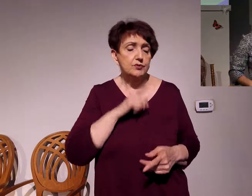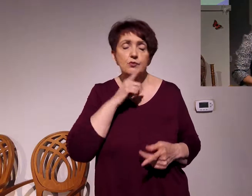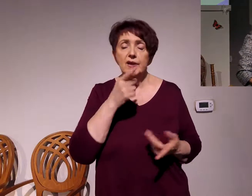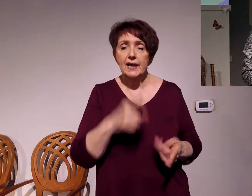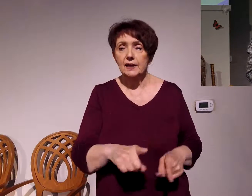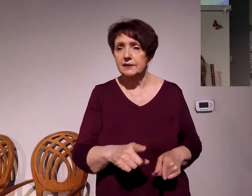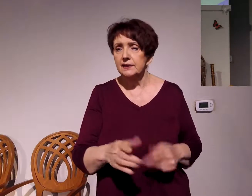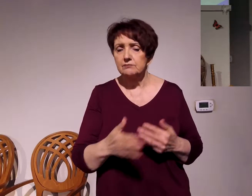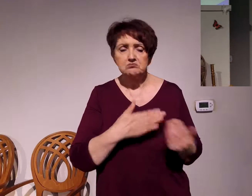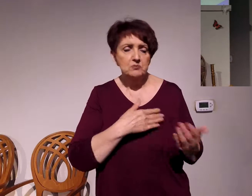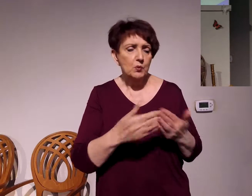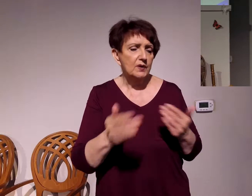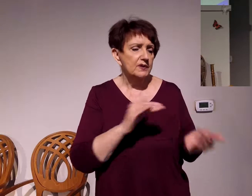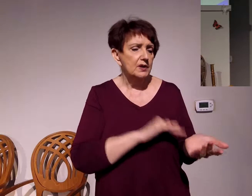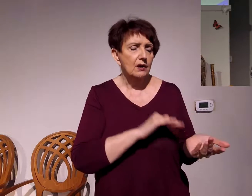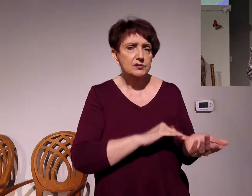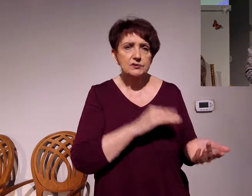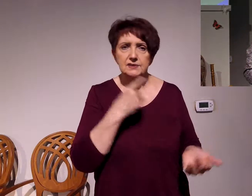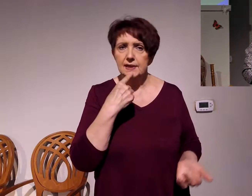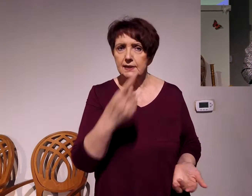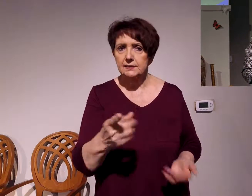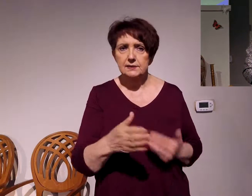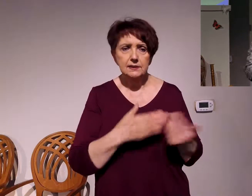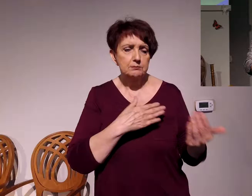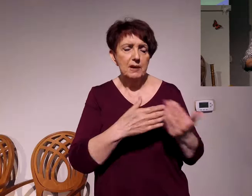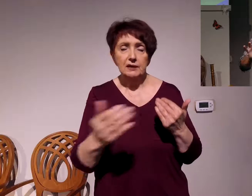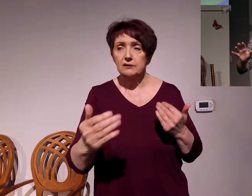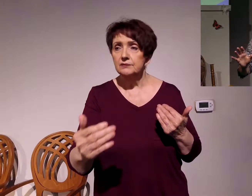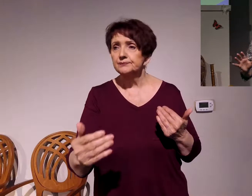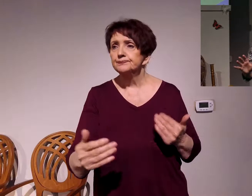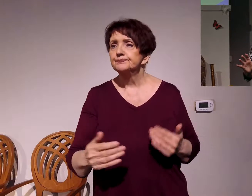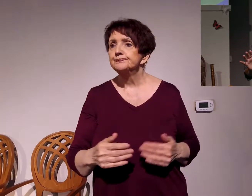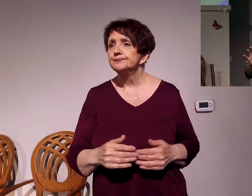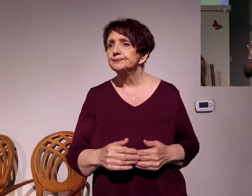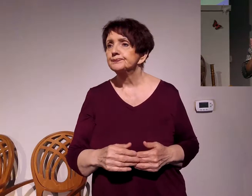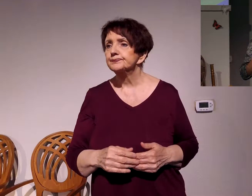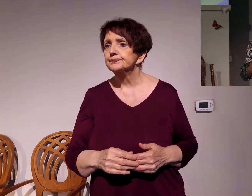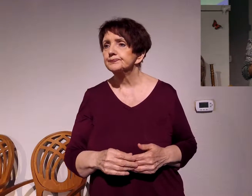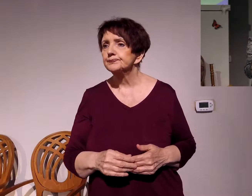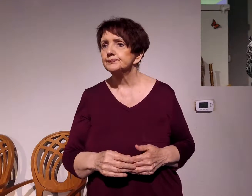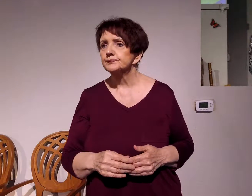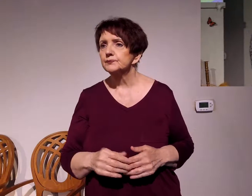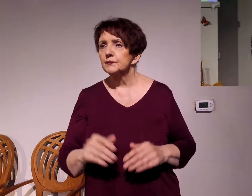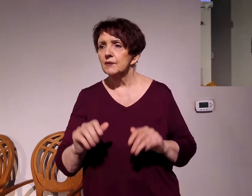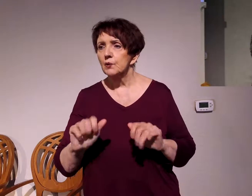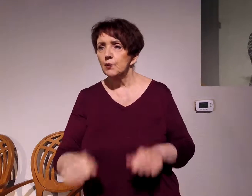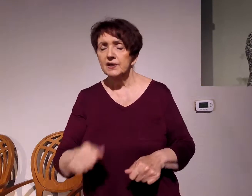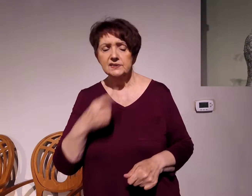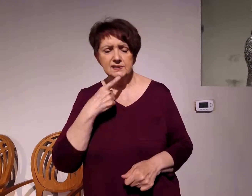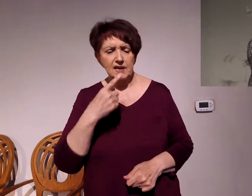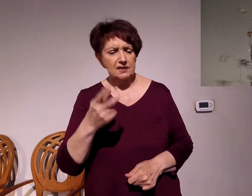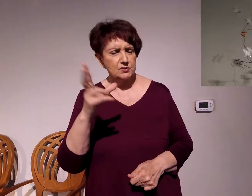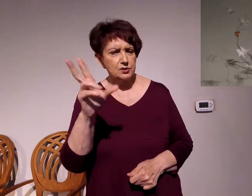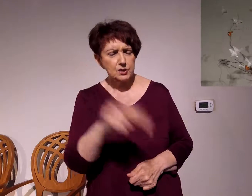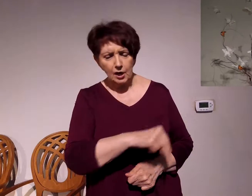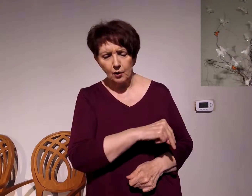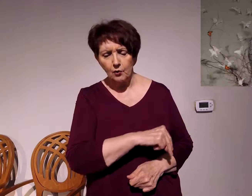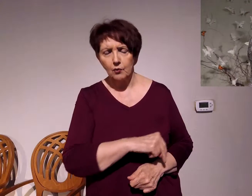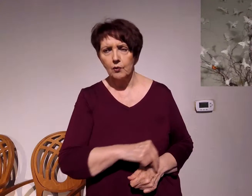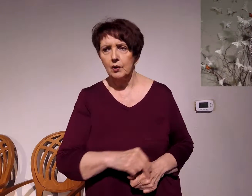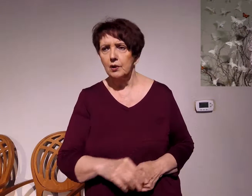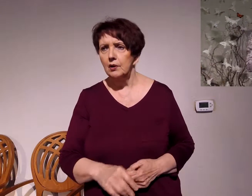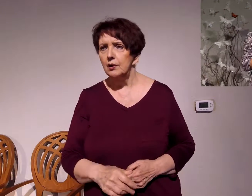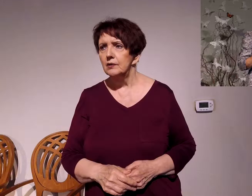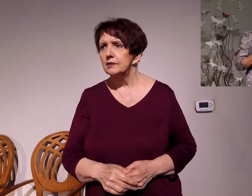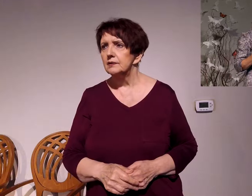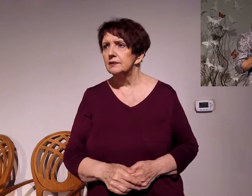friend's reality, what my doctor's saying or not, right? We get to say no